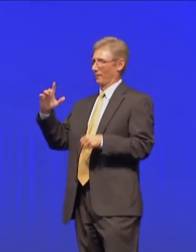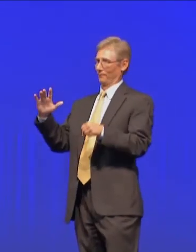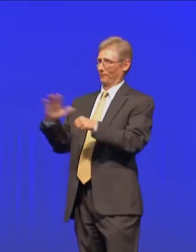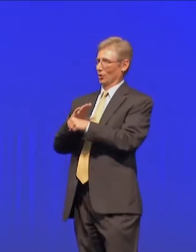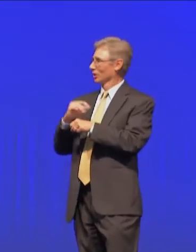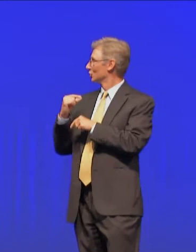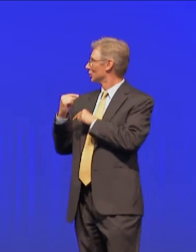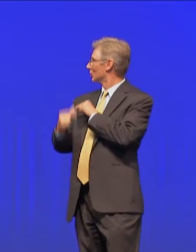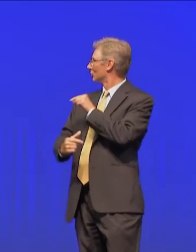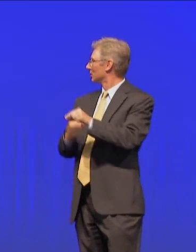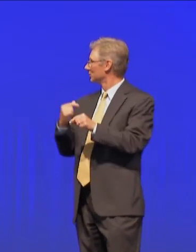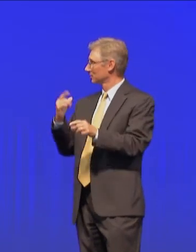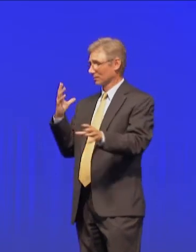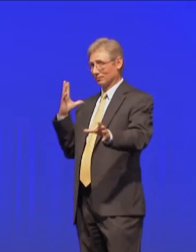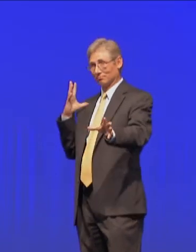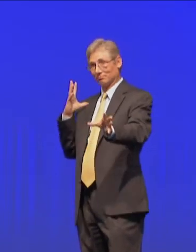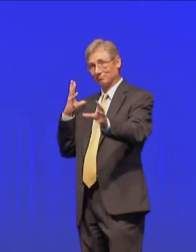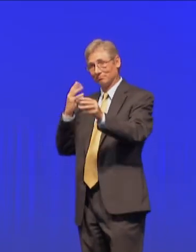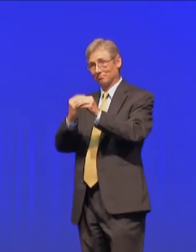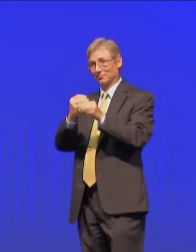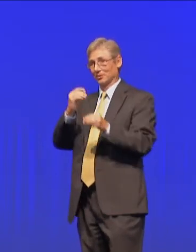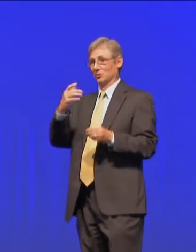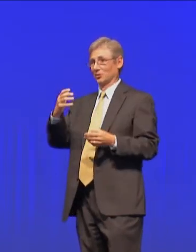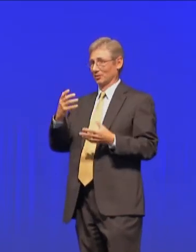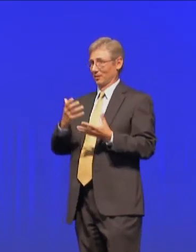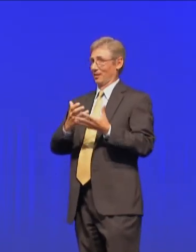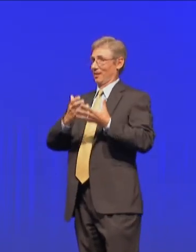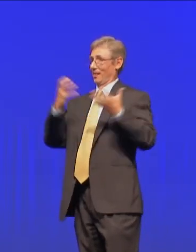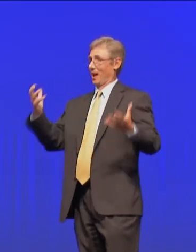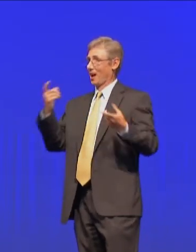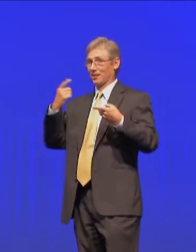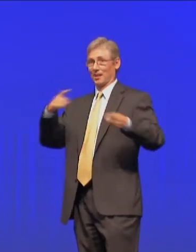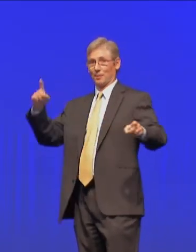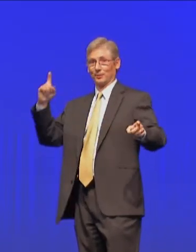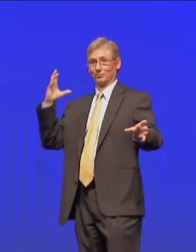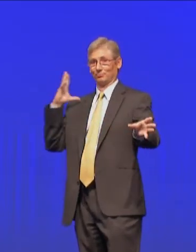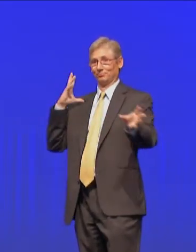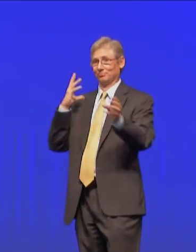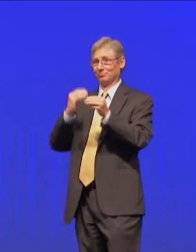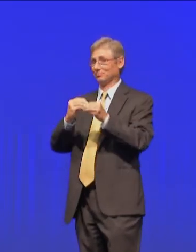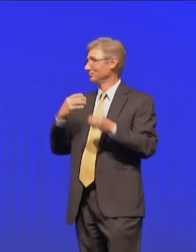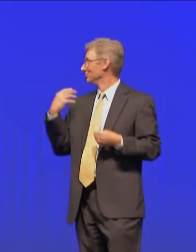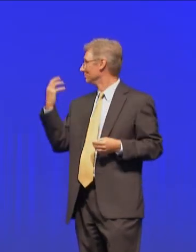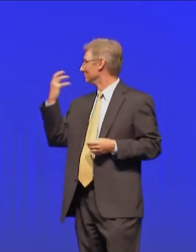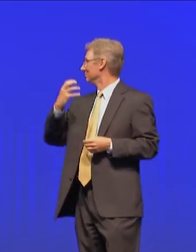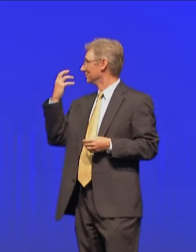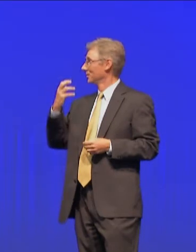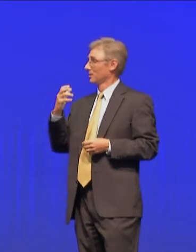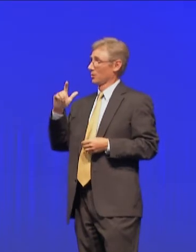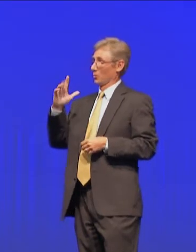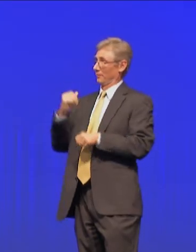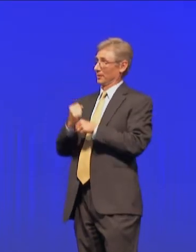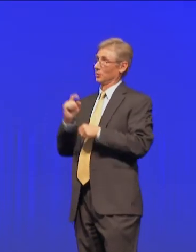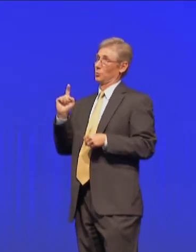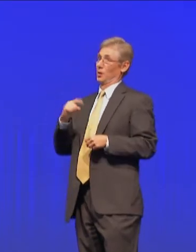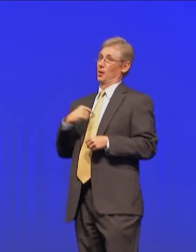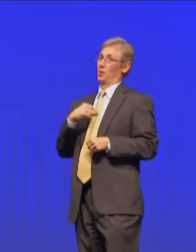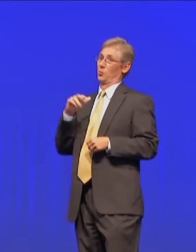25 years, as you said earlier, is a whole generation. And there has been a lot accomplished over the course of that quarter